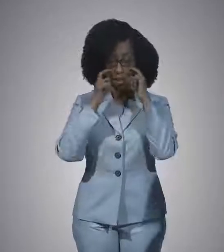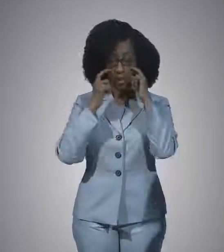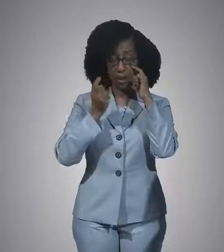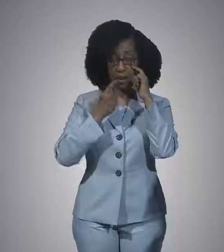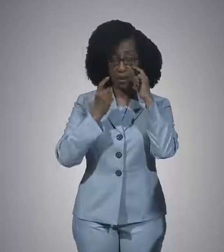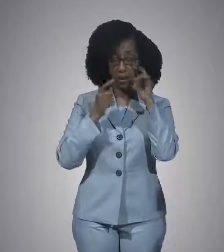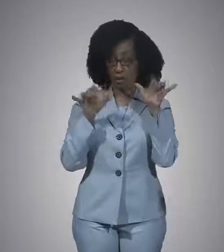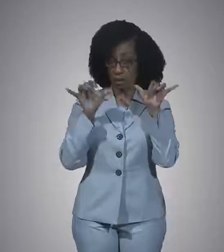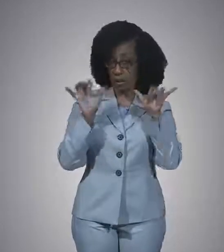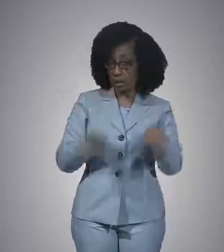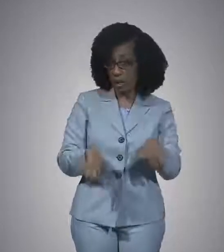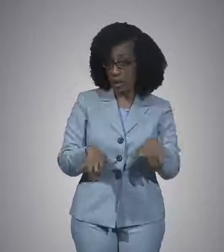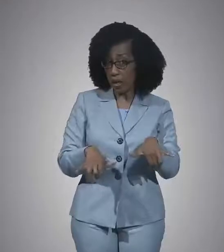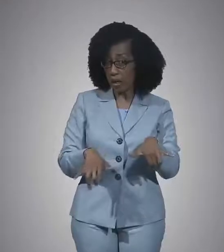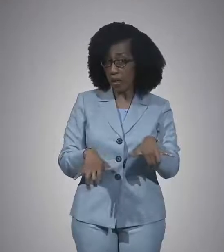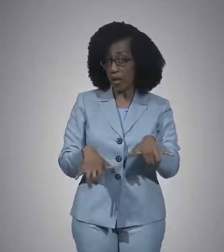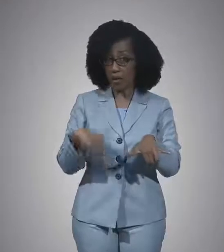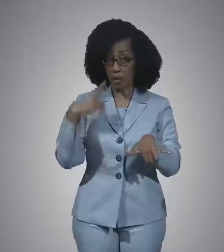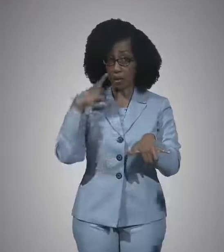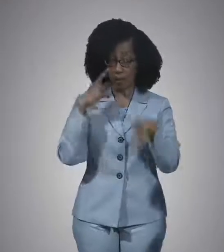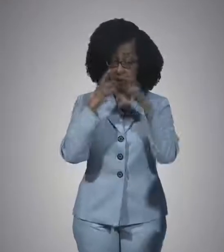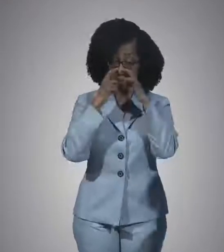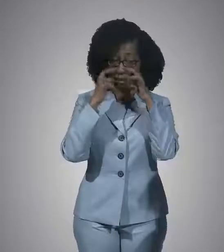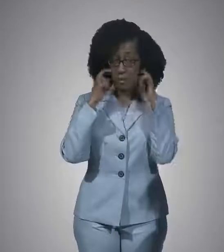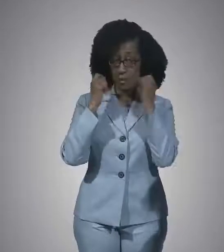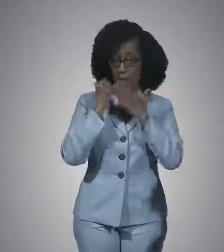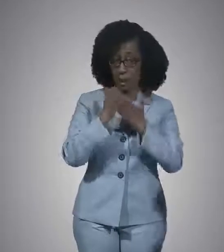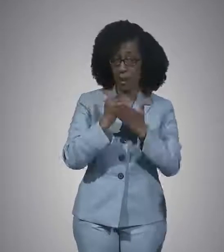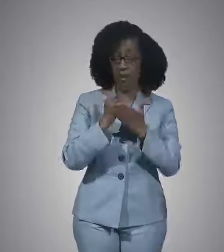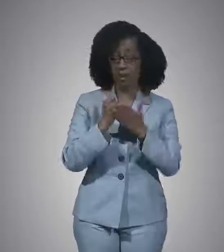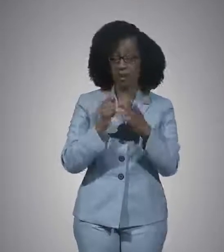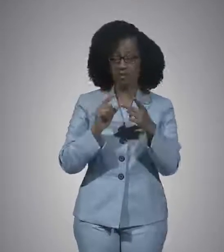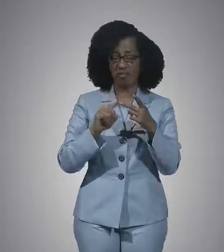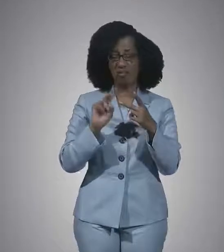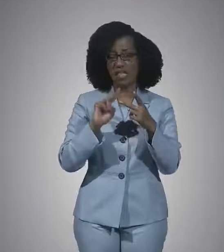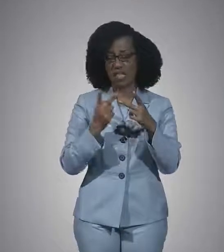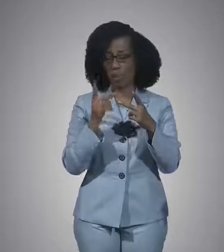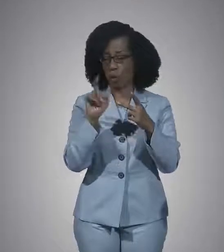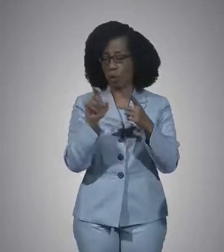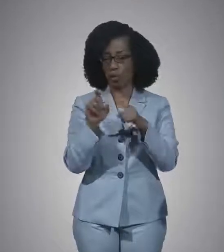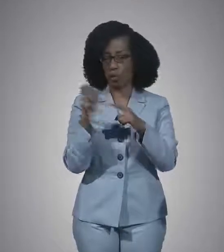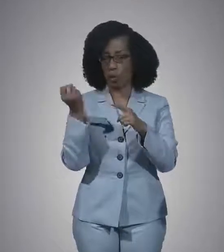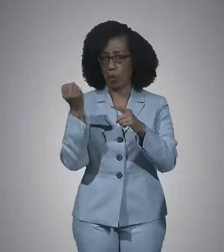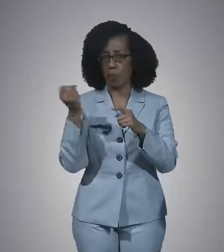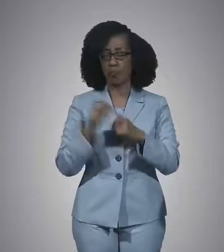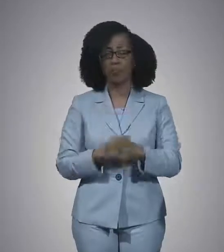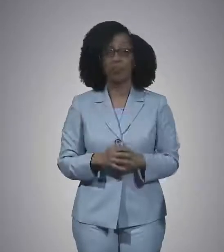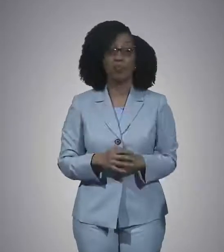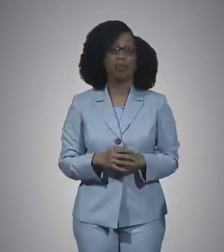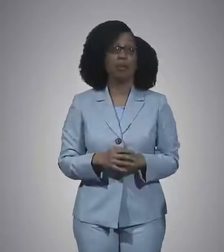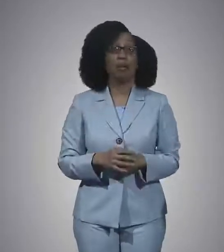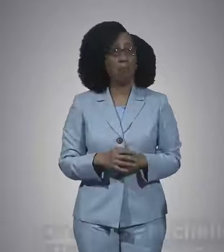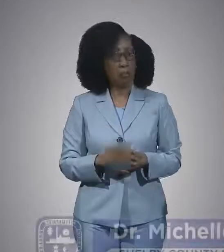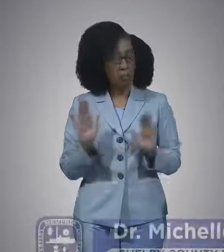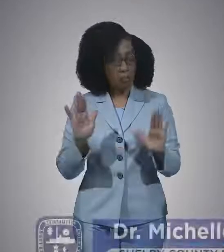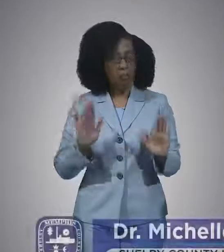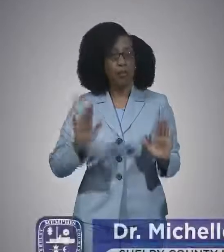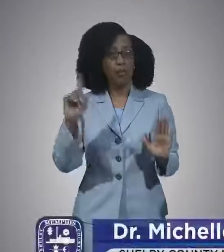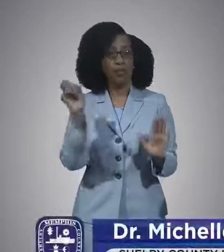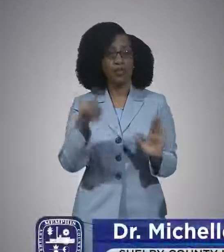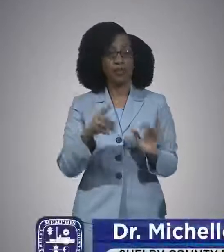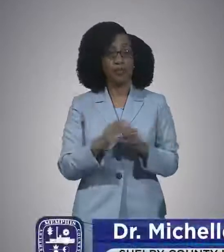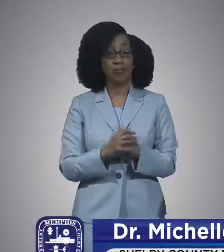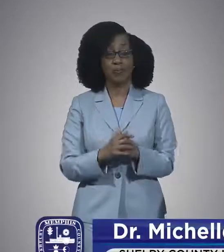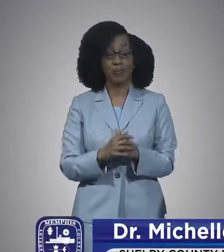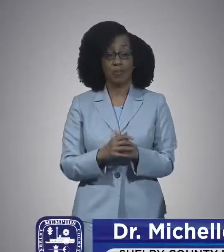here to stay, and do you think it's working? And then I'll have a follow-up. Great question. So for right now, the